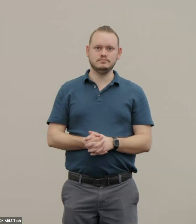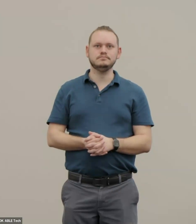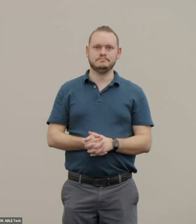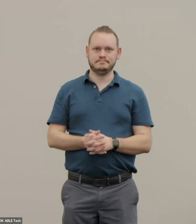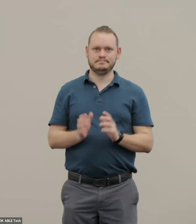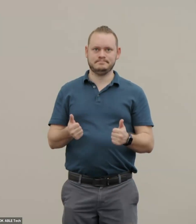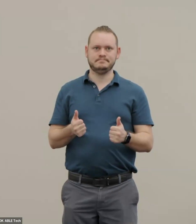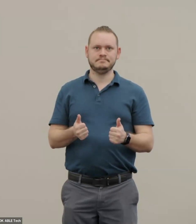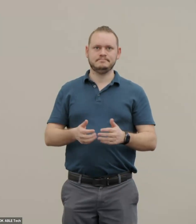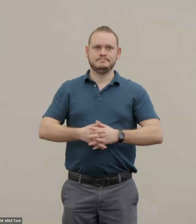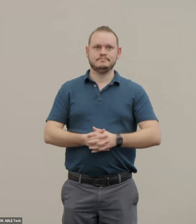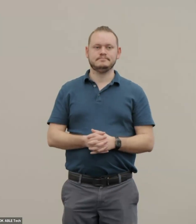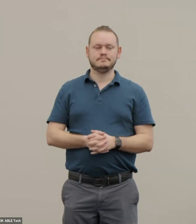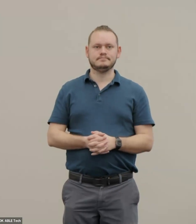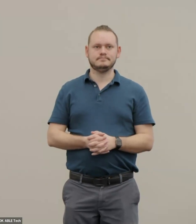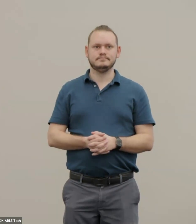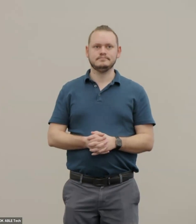There we go.